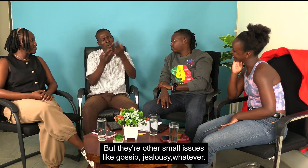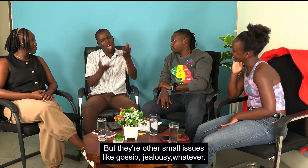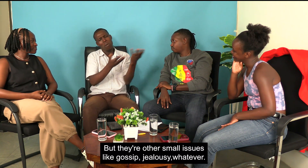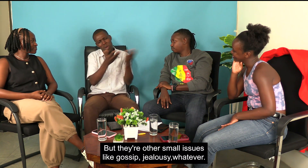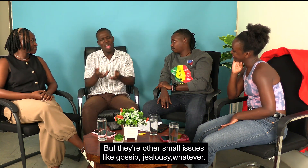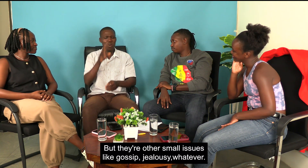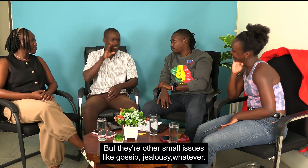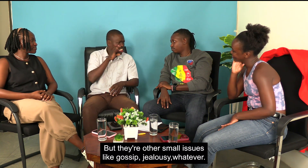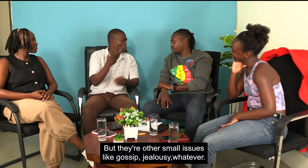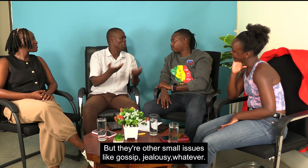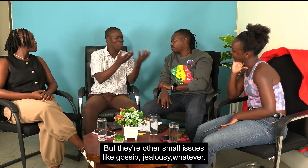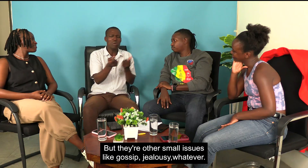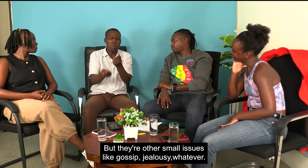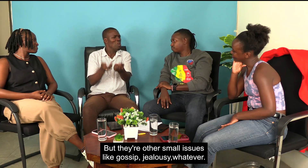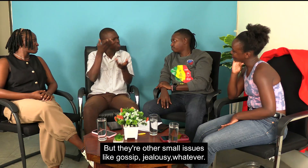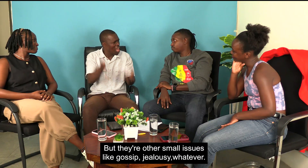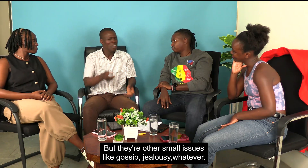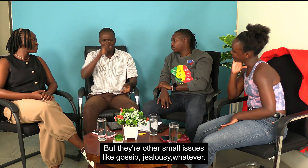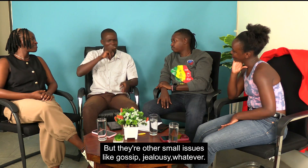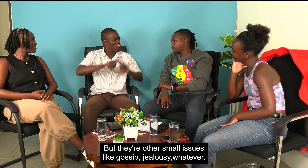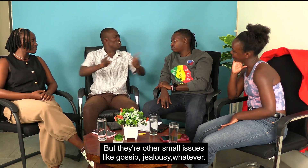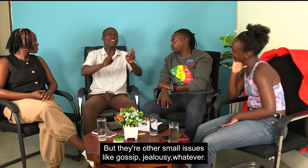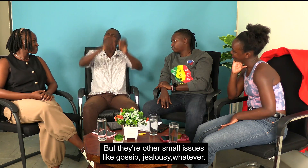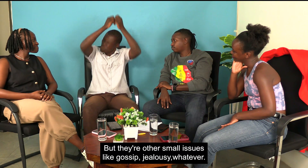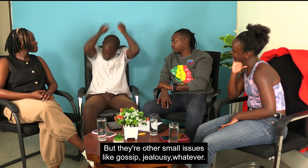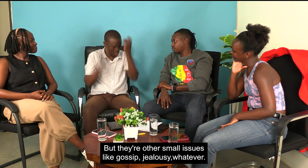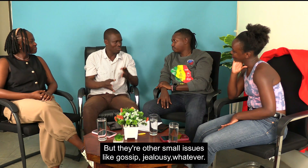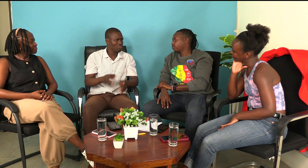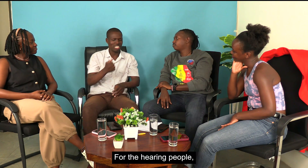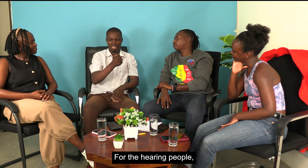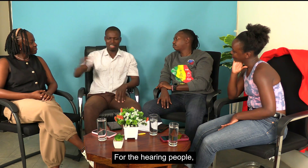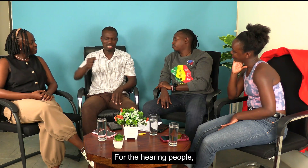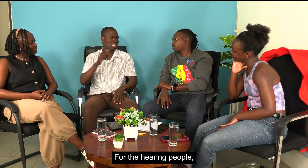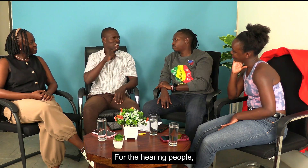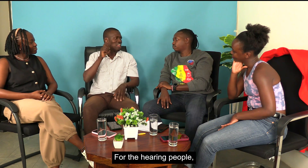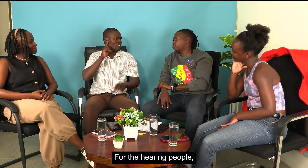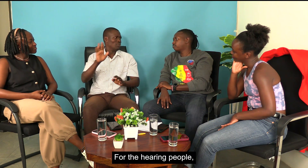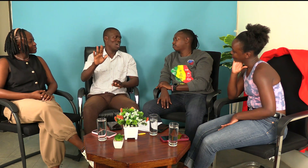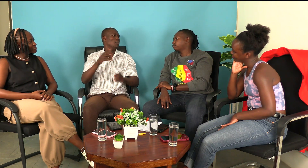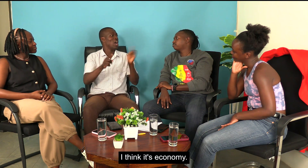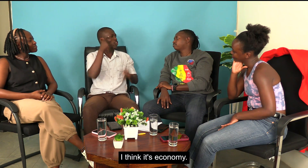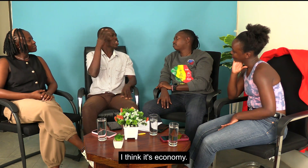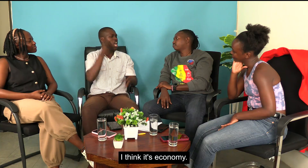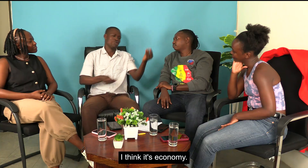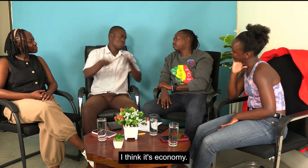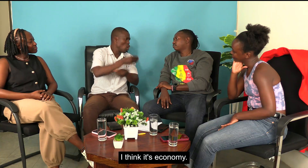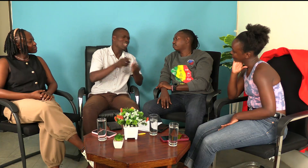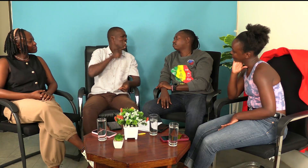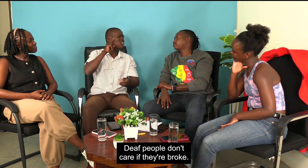So those are the three things that really causes. We know there is gossip and jealousy. There is all that, but for the deaf